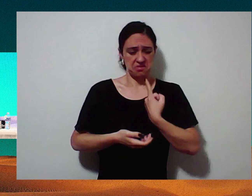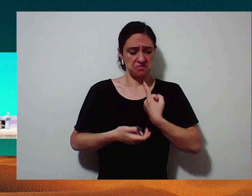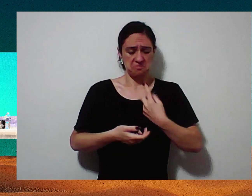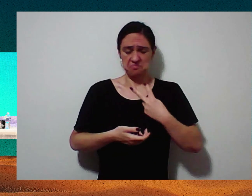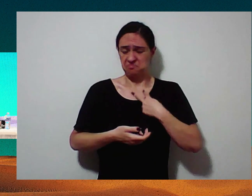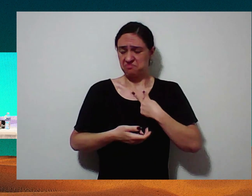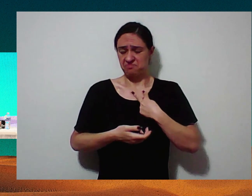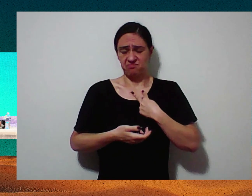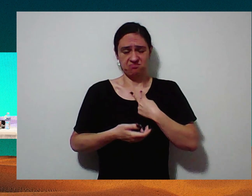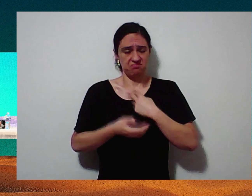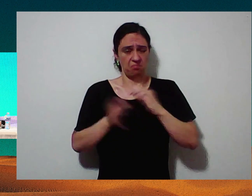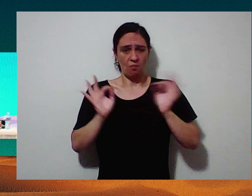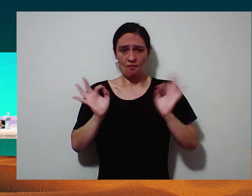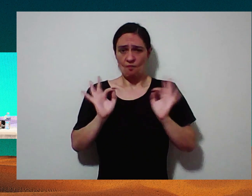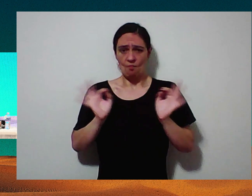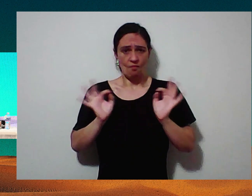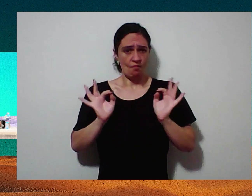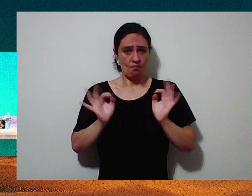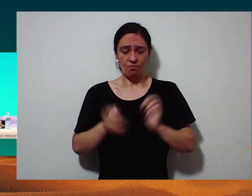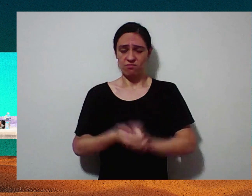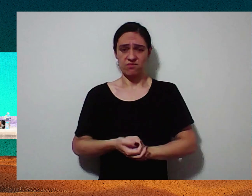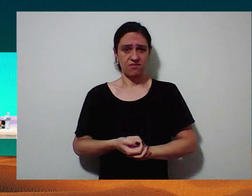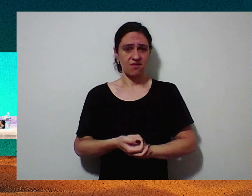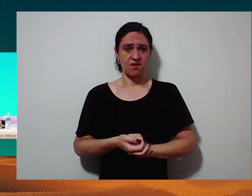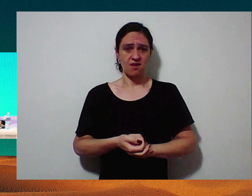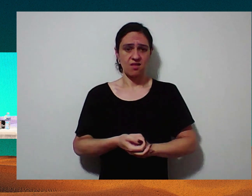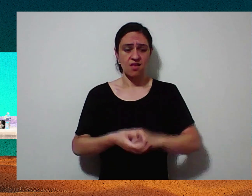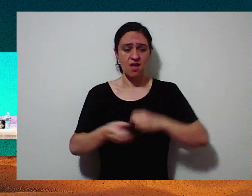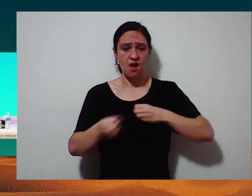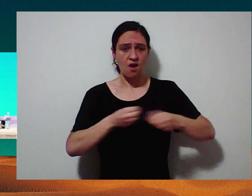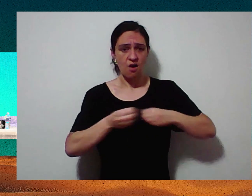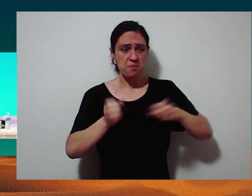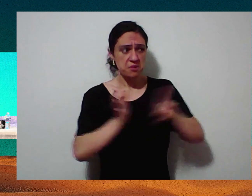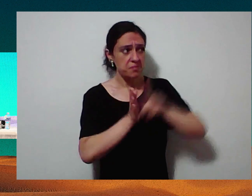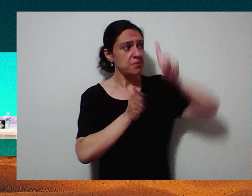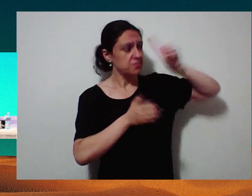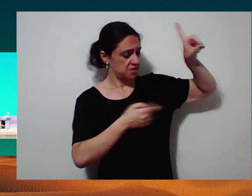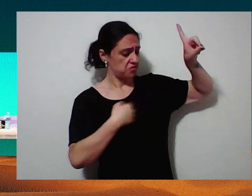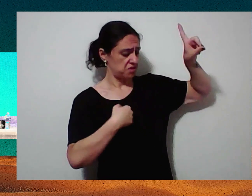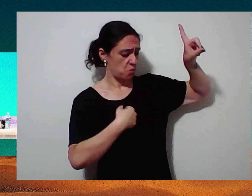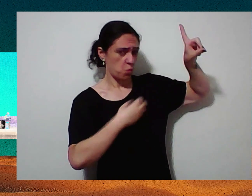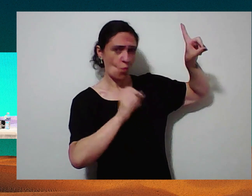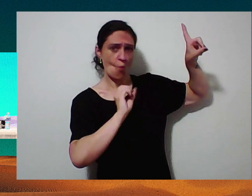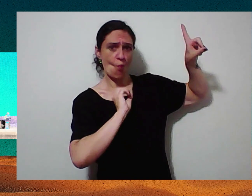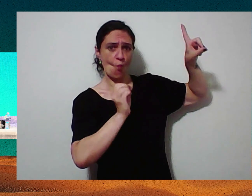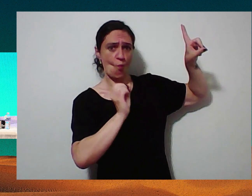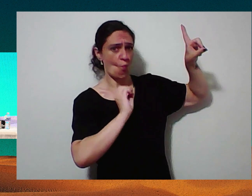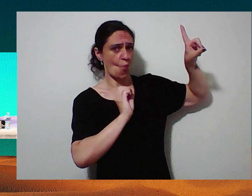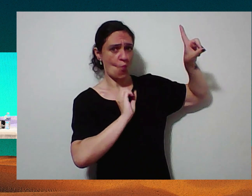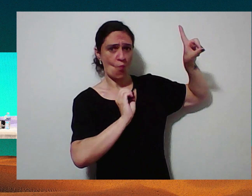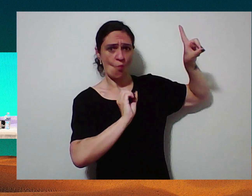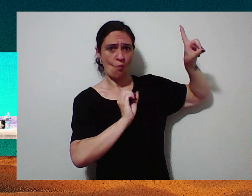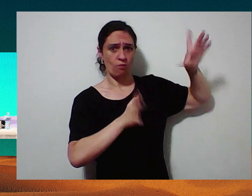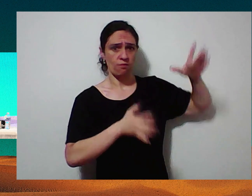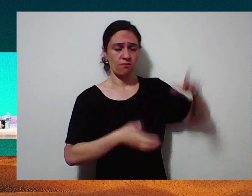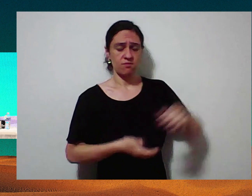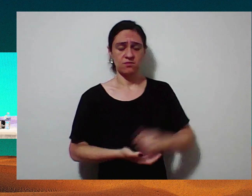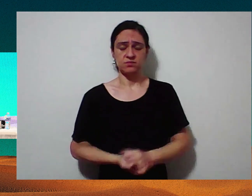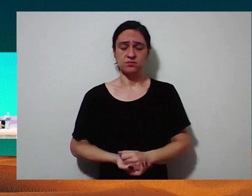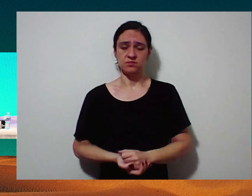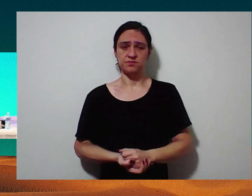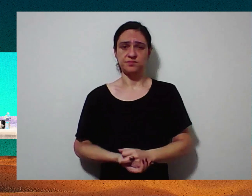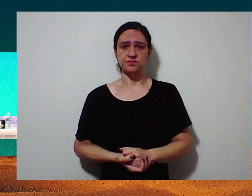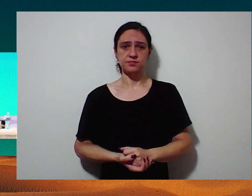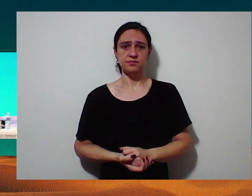of myself. Para fazer a obra de Deus, eu sou zero. To do the Lord's work, God's work, I'm zero. Por isso,